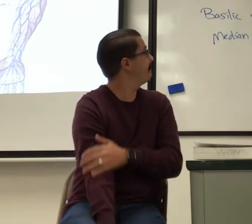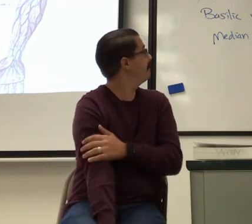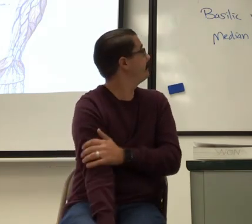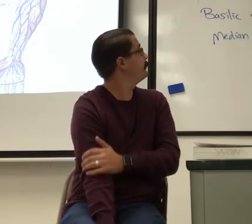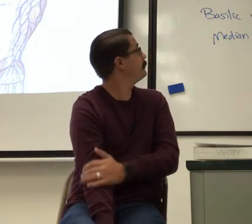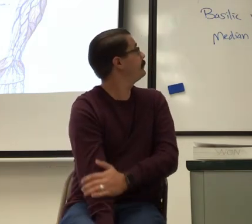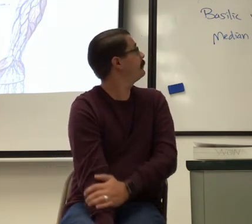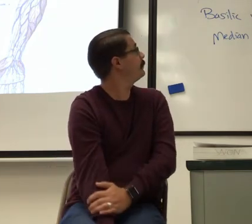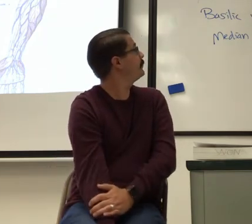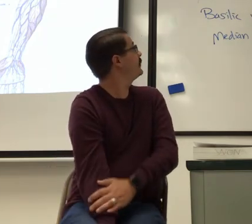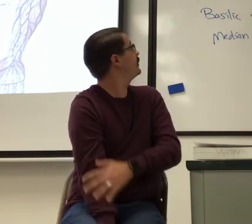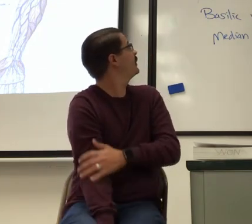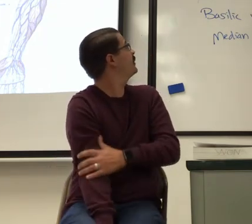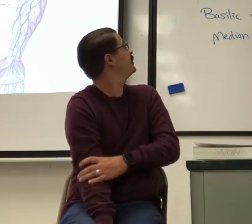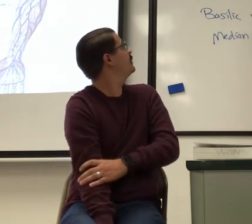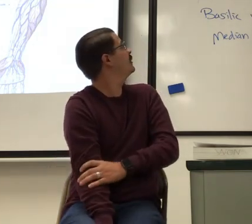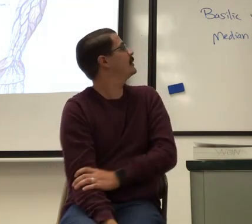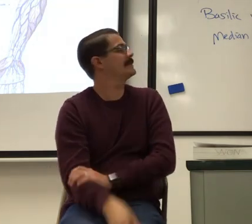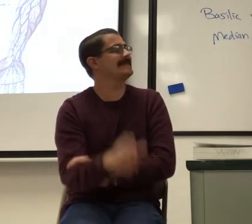laterally,